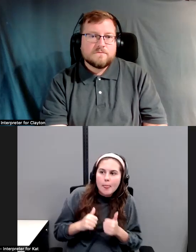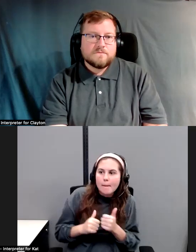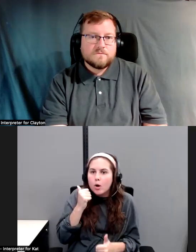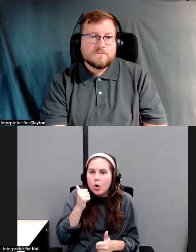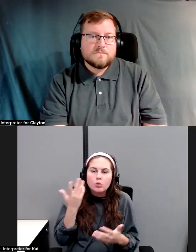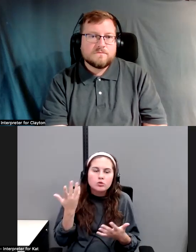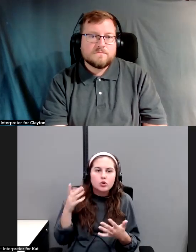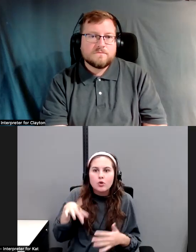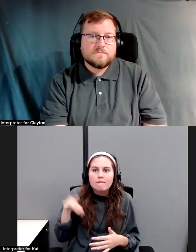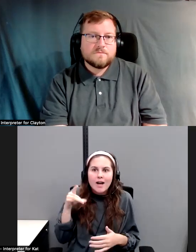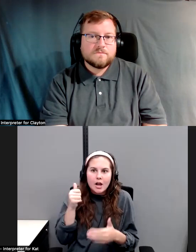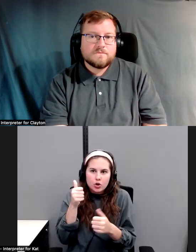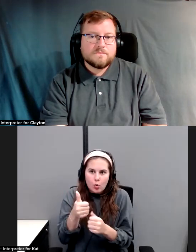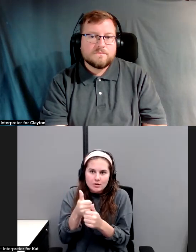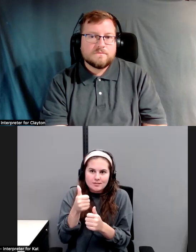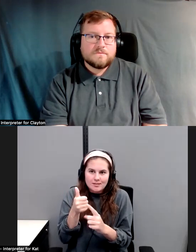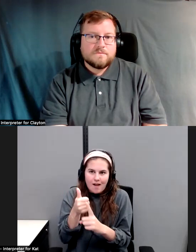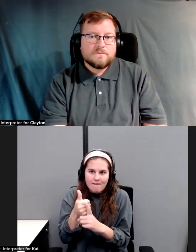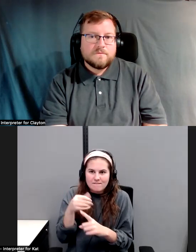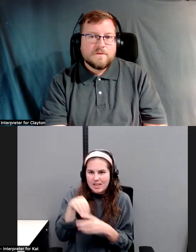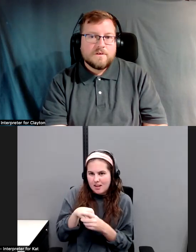yourself into?